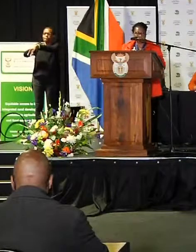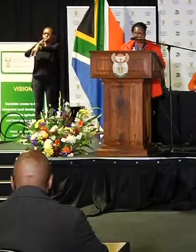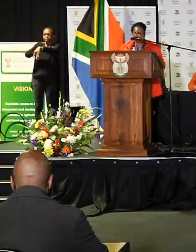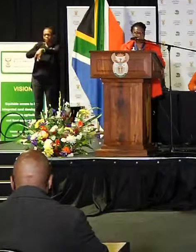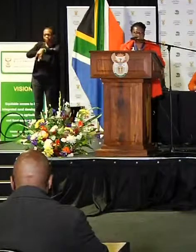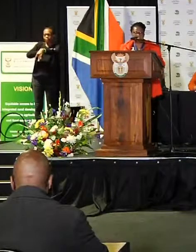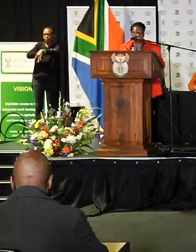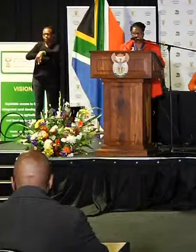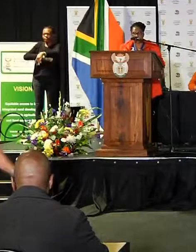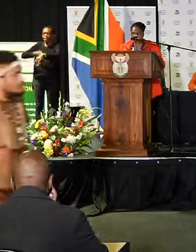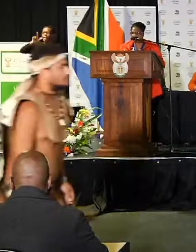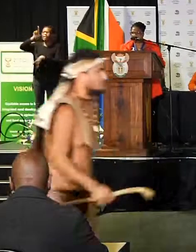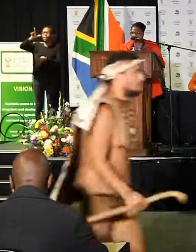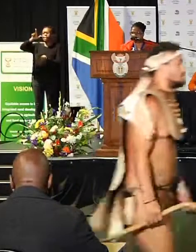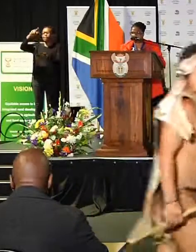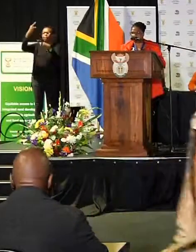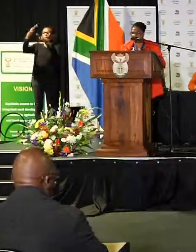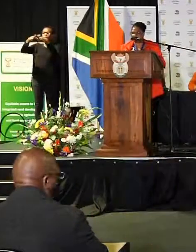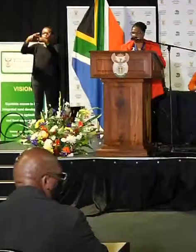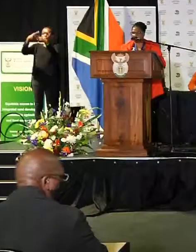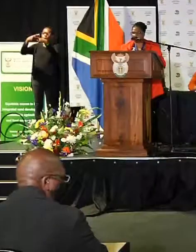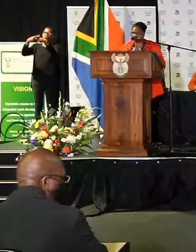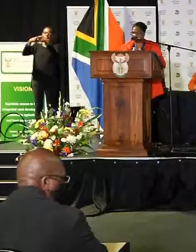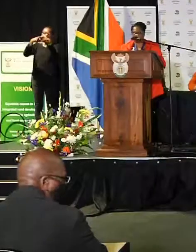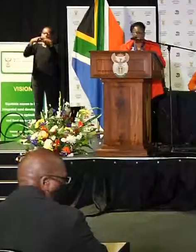channel 7 is Xhosa.